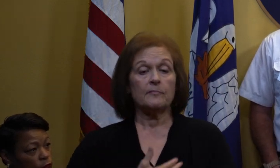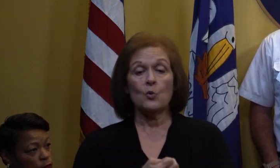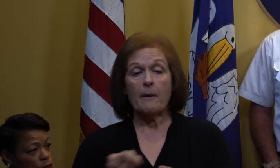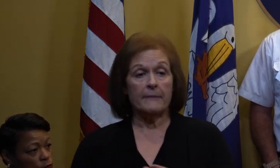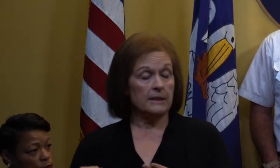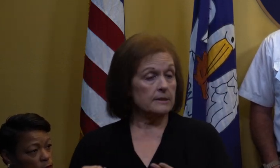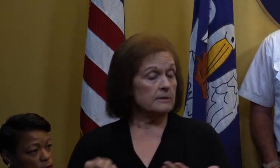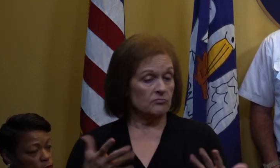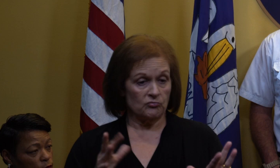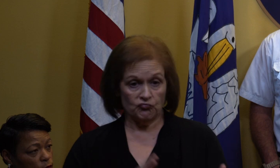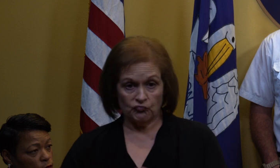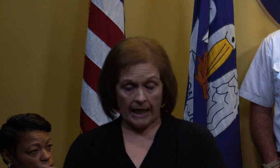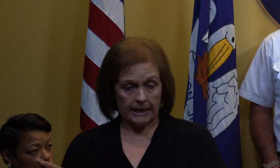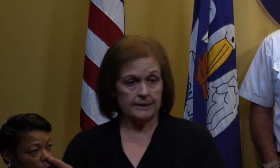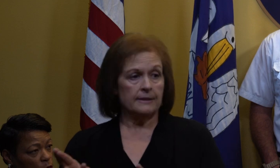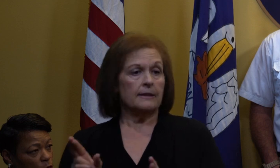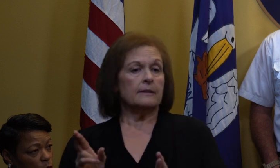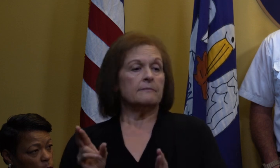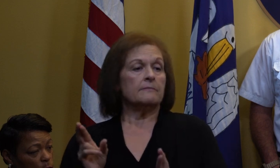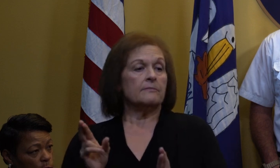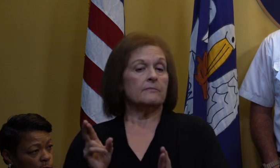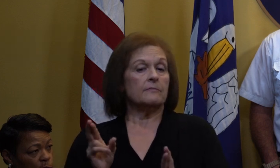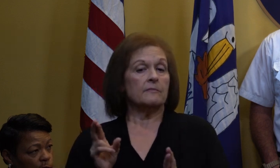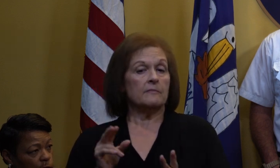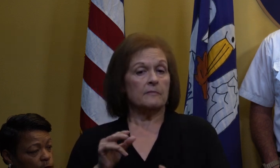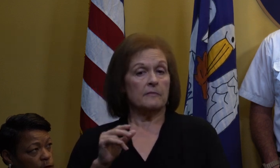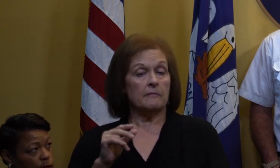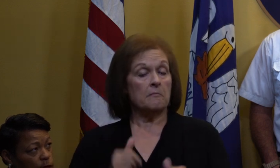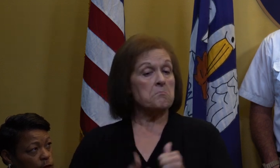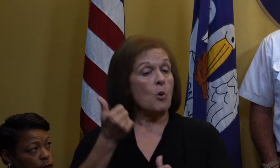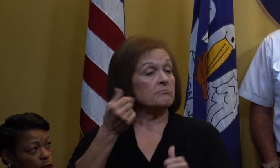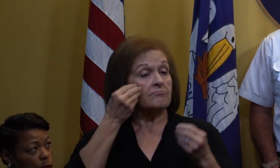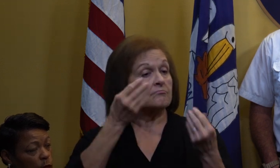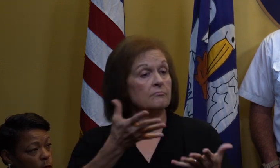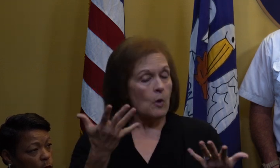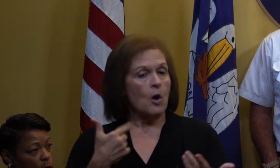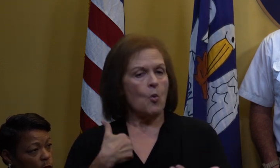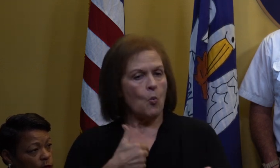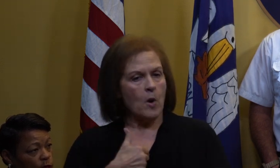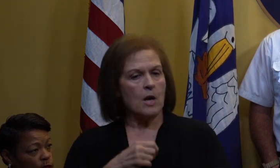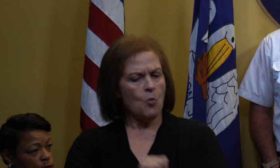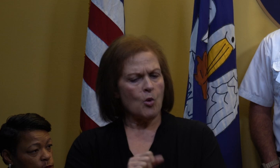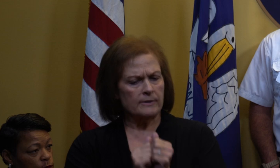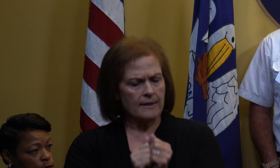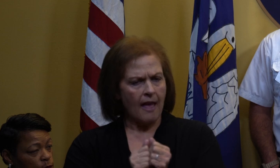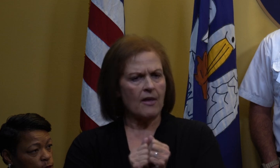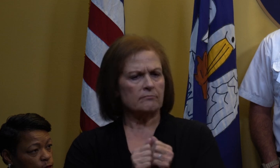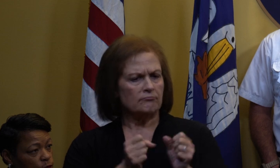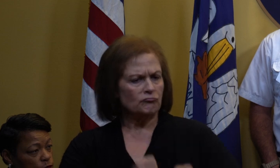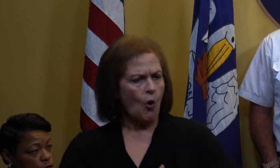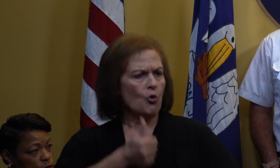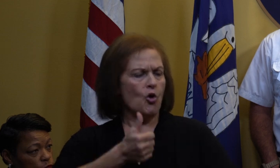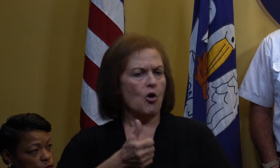everything to make sure that we're ready. But again, just as the overall message from everyone here is that we're stronger together. Get your plan,